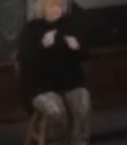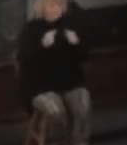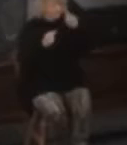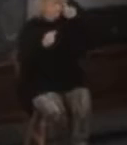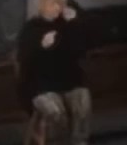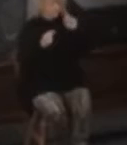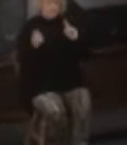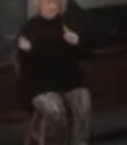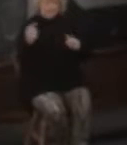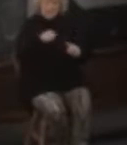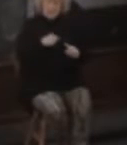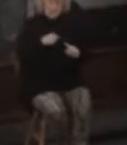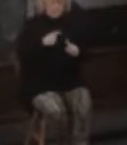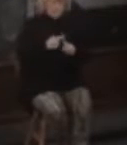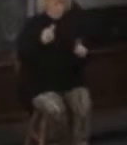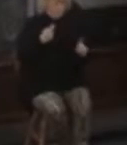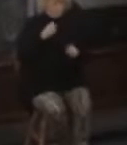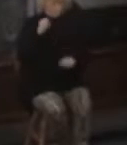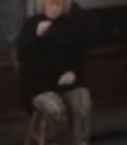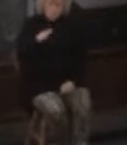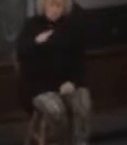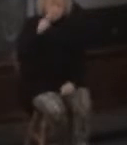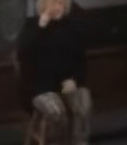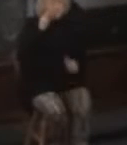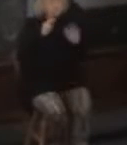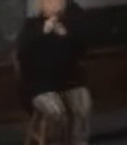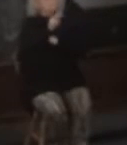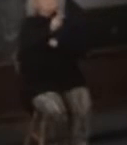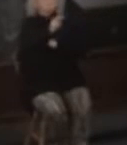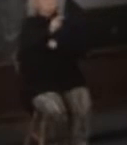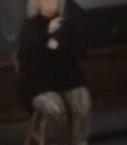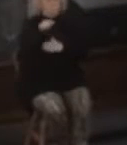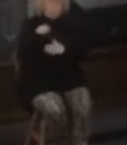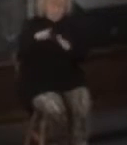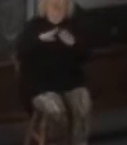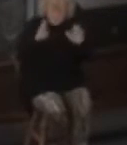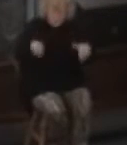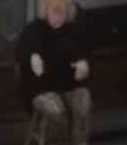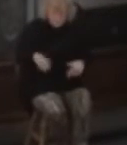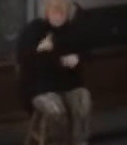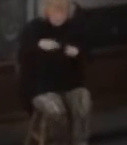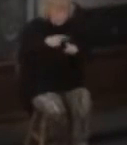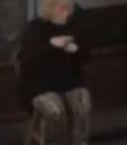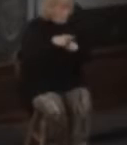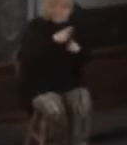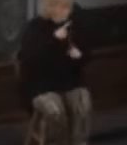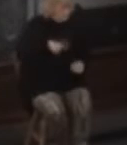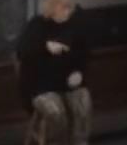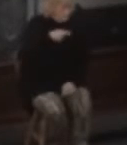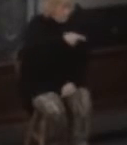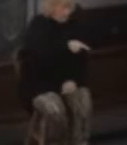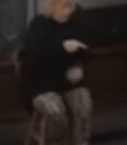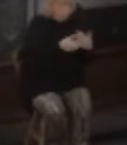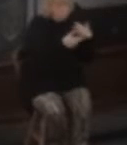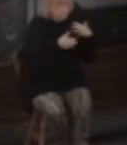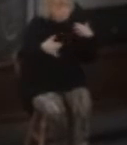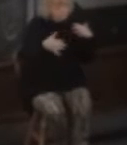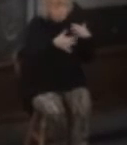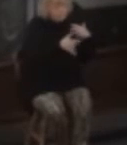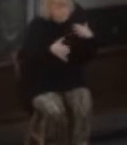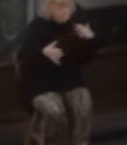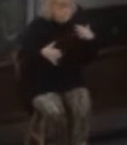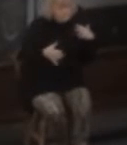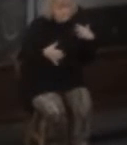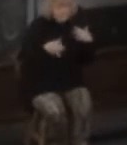came forcefully on Saul. He was prophesying in his house while David was playing the lyre, as he usually did. Saul had a spear